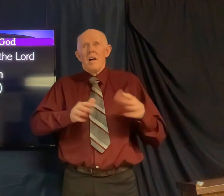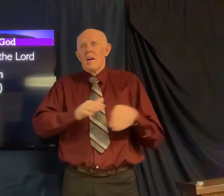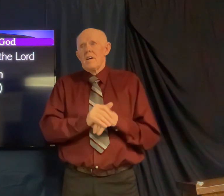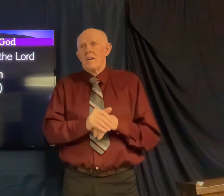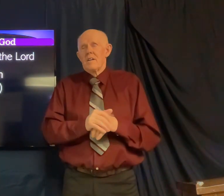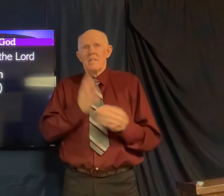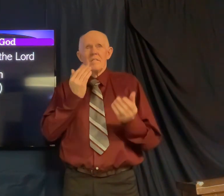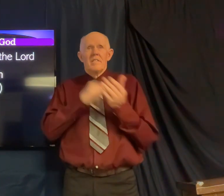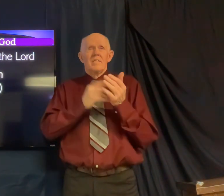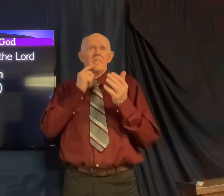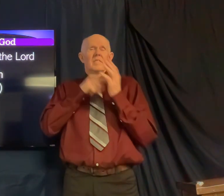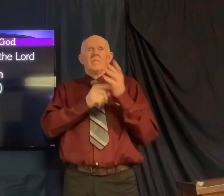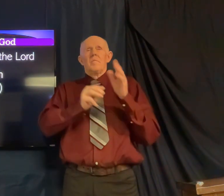The promised land.